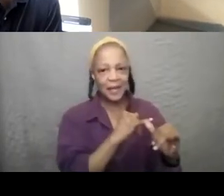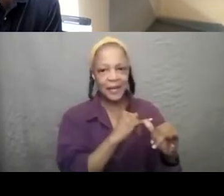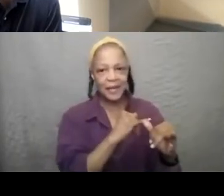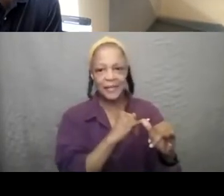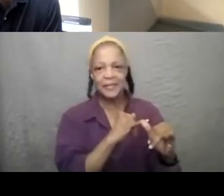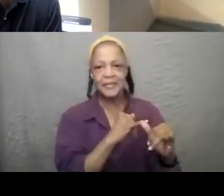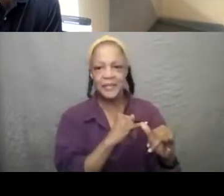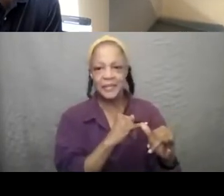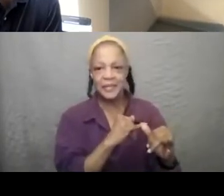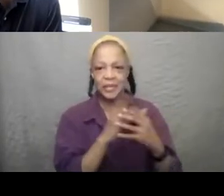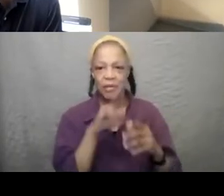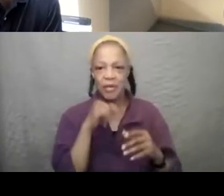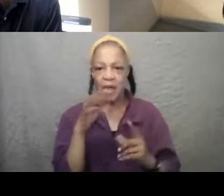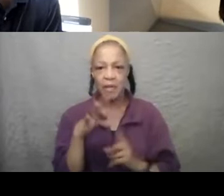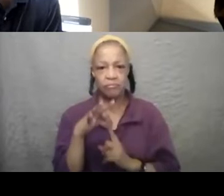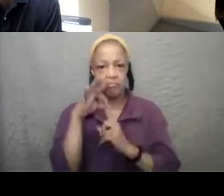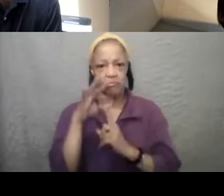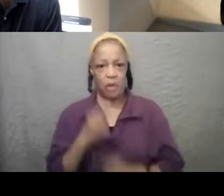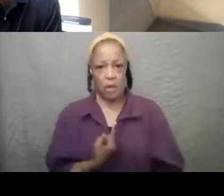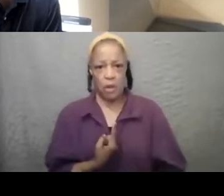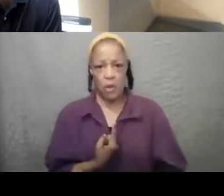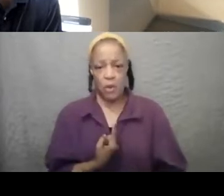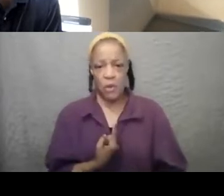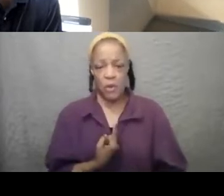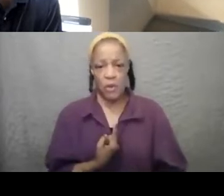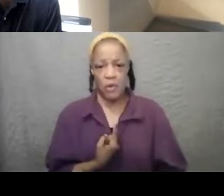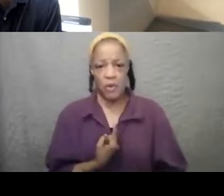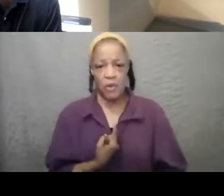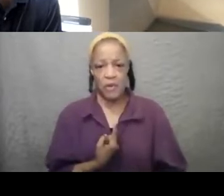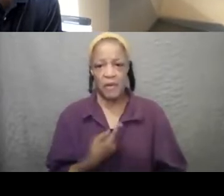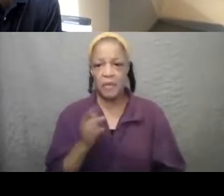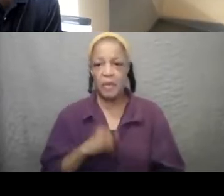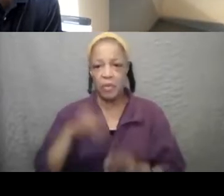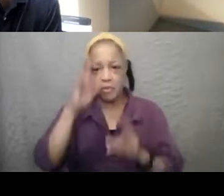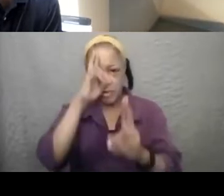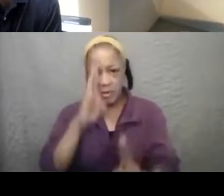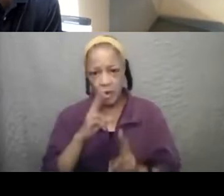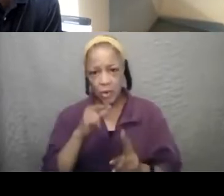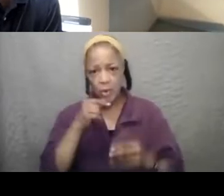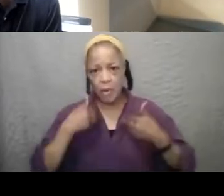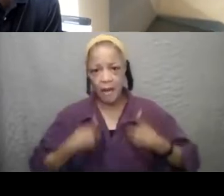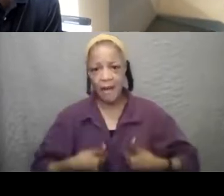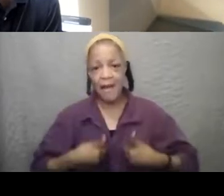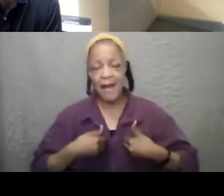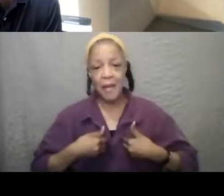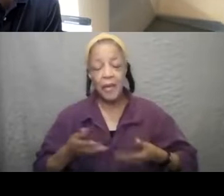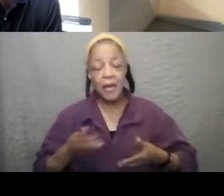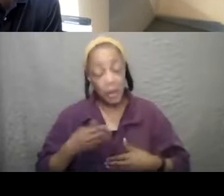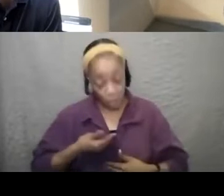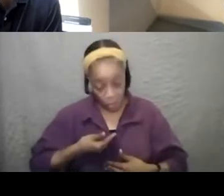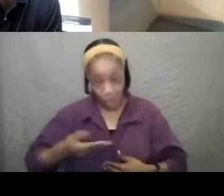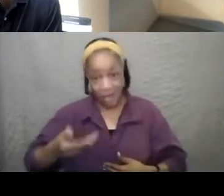me, who I am, and who really welcome me